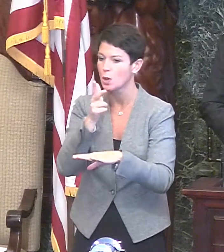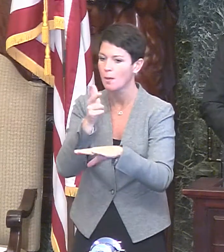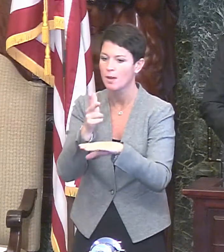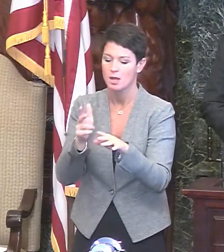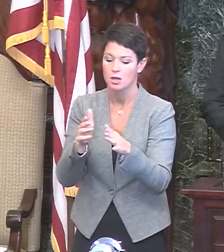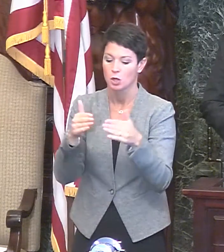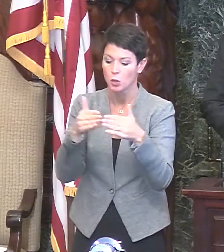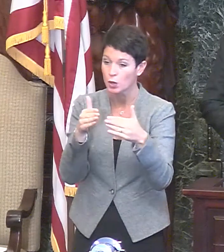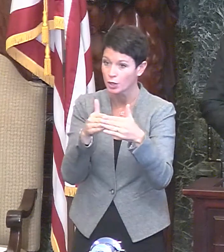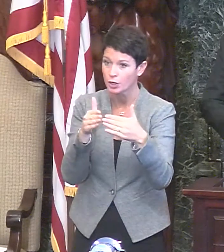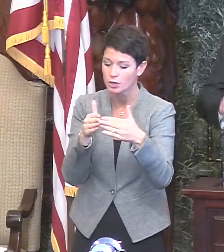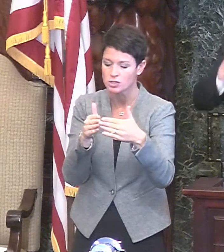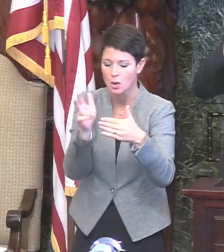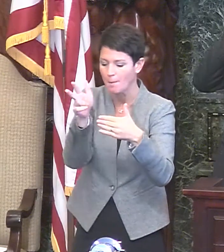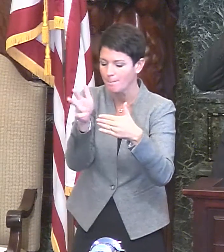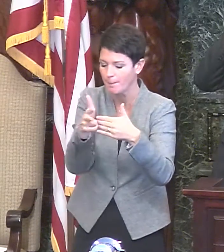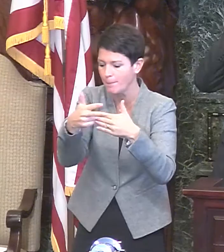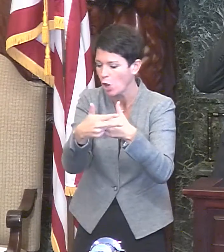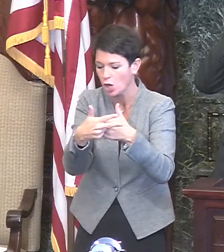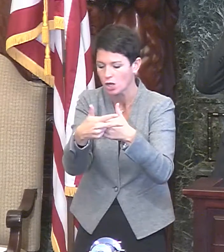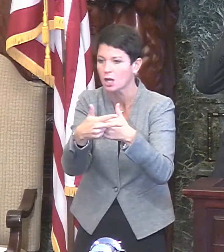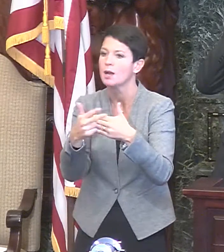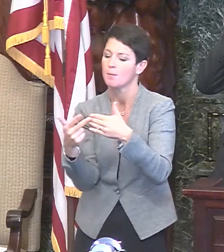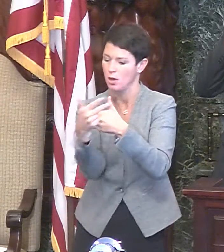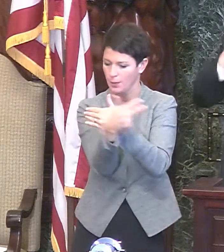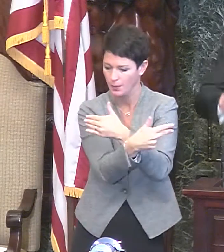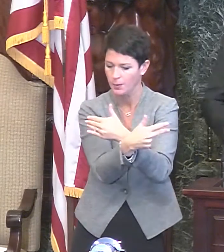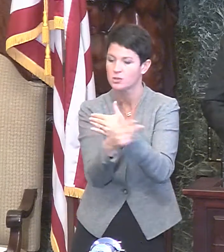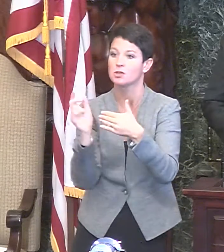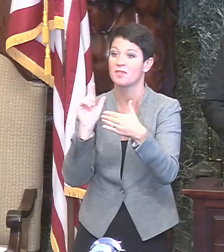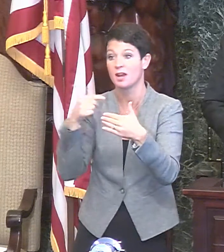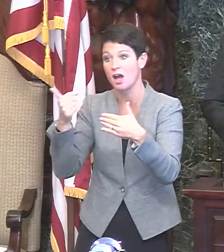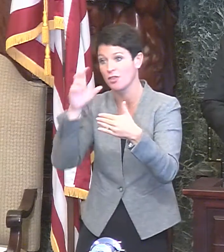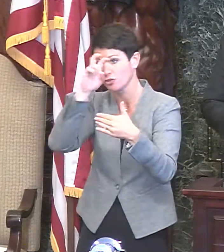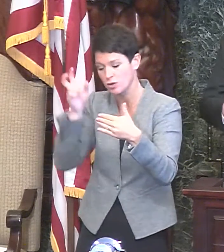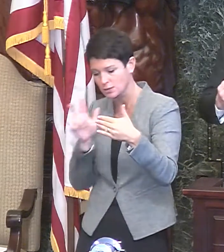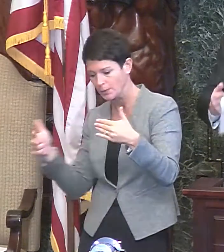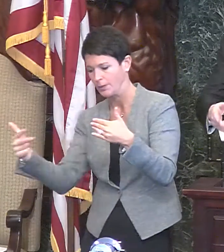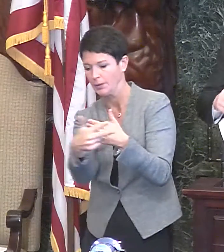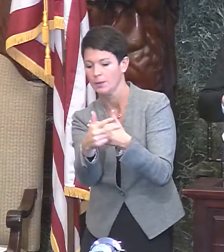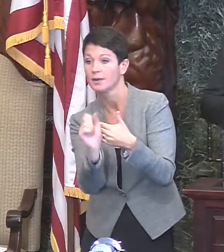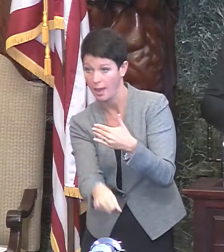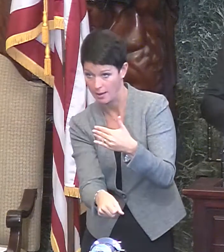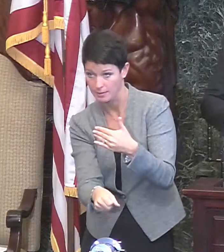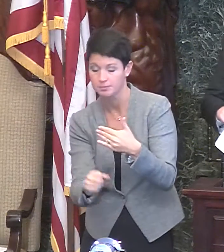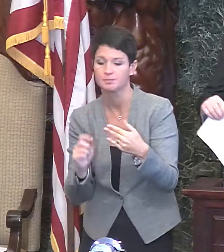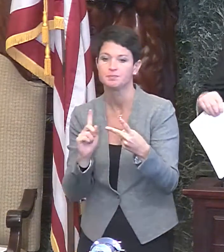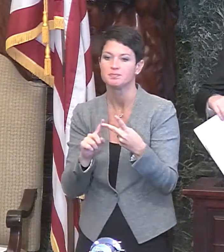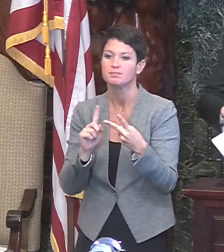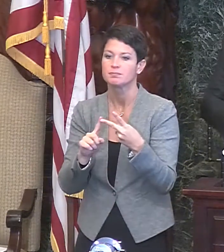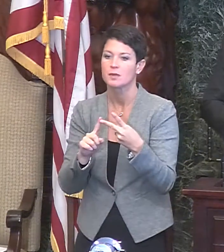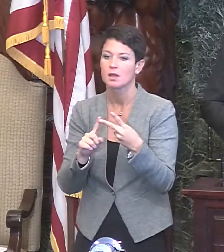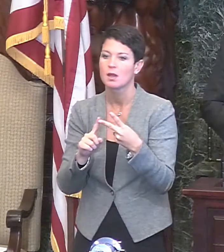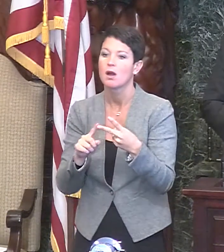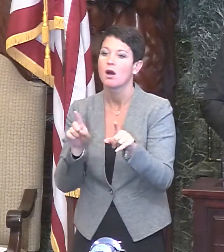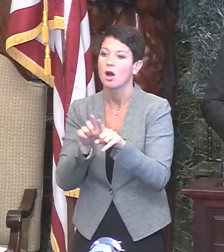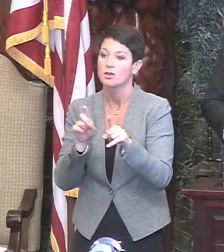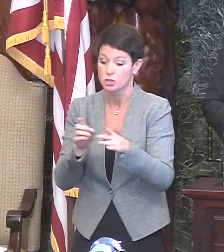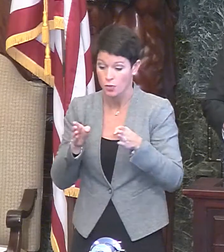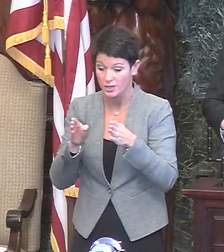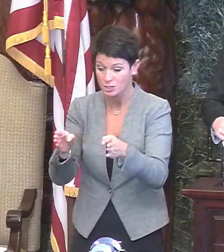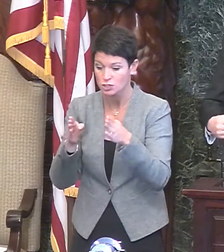to corners to allow for the trucks to turn into our smaller residential blocks, not parking away from